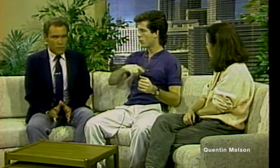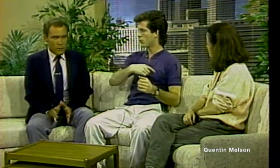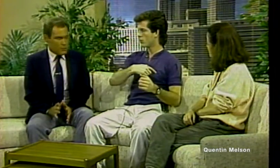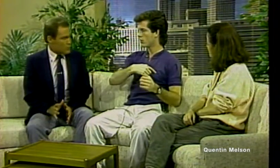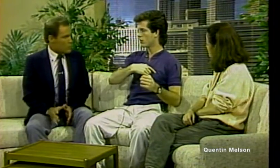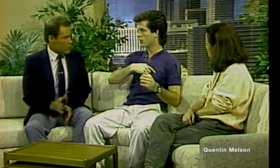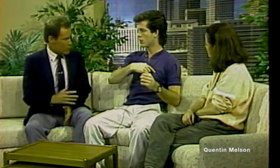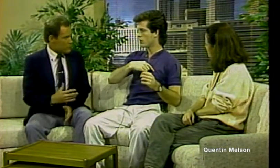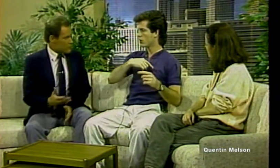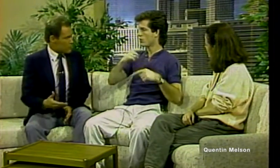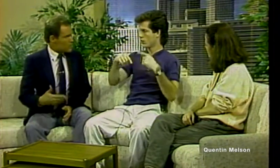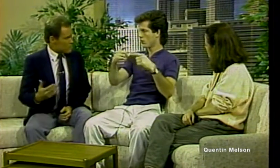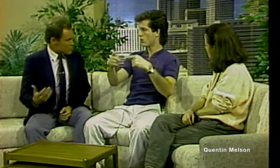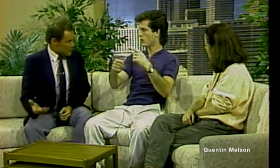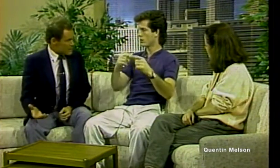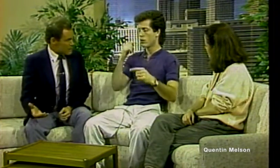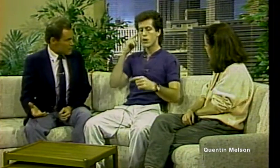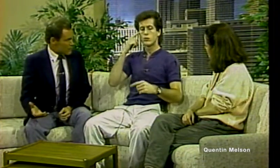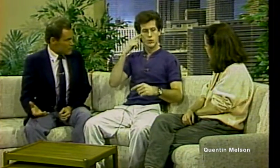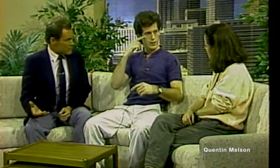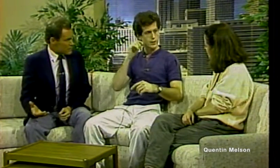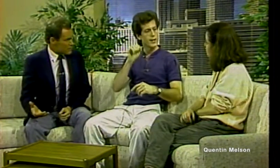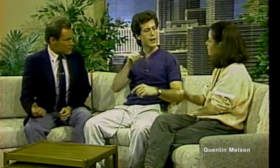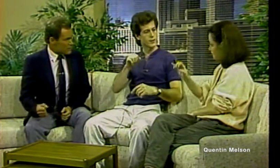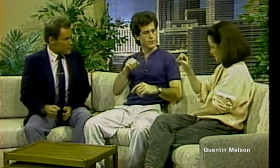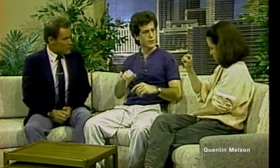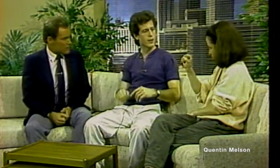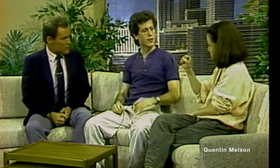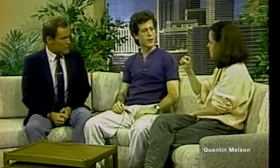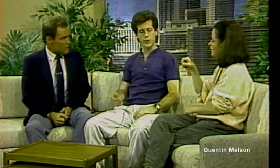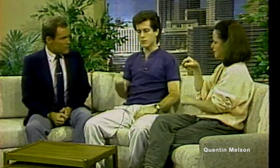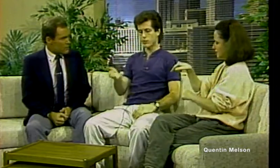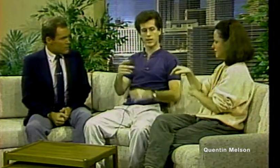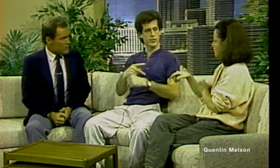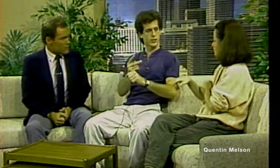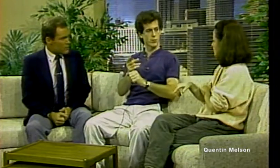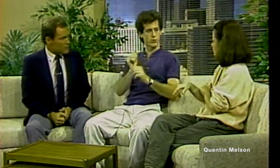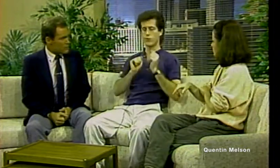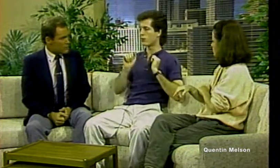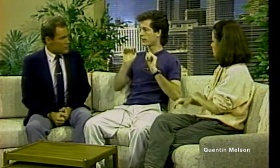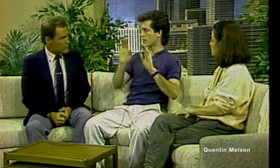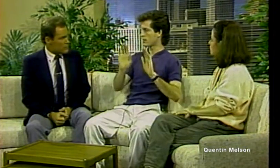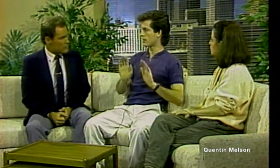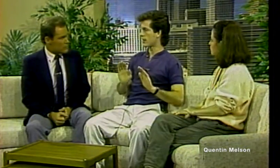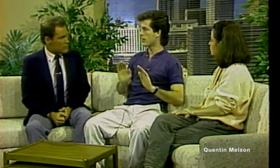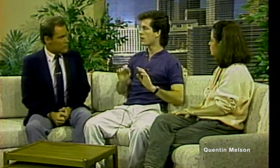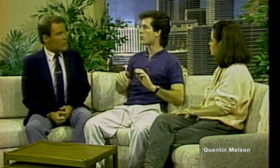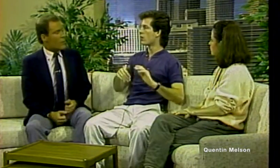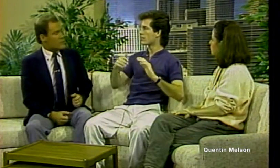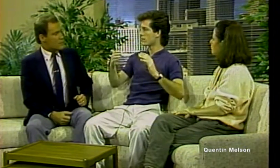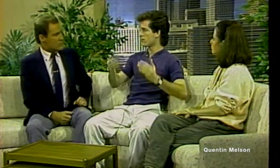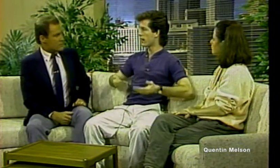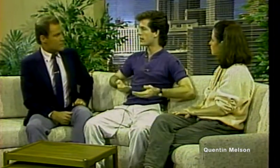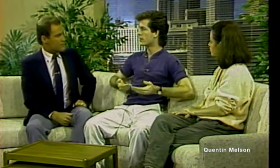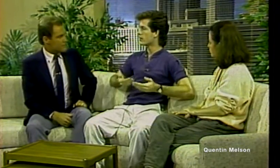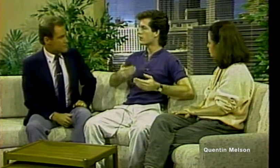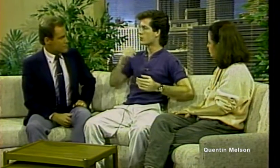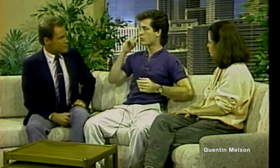a troupe, or the troupe, to China, right? Yeah, yeah. This production that we're performing on Sunday was invited to